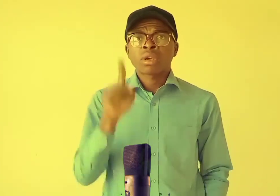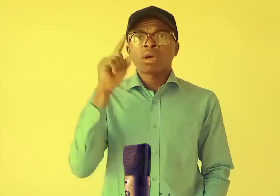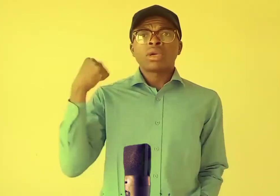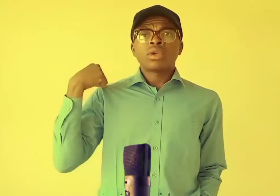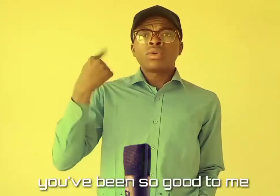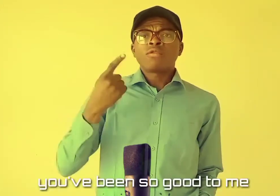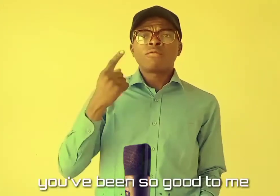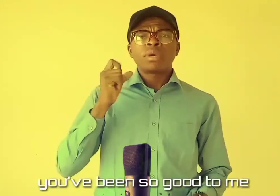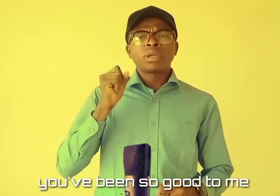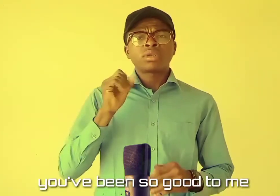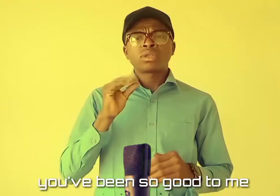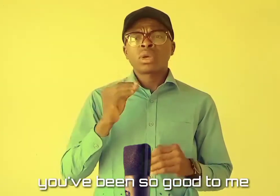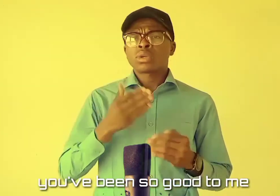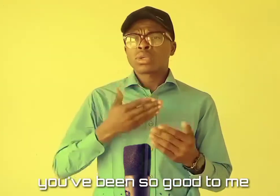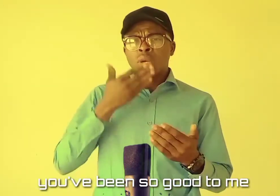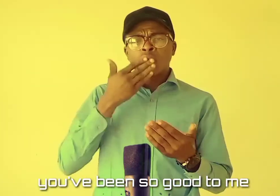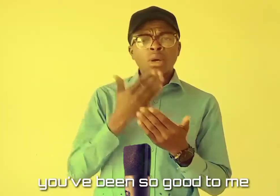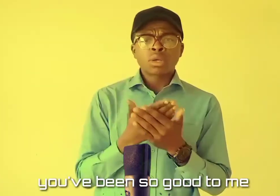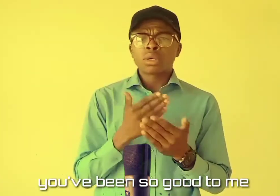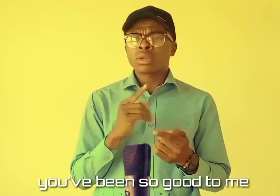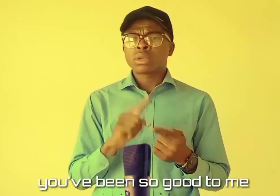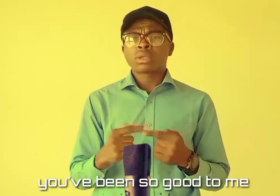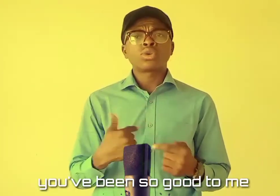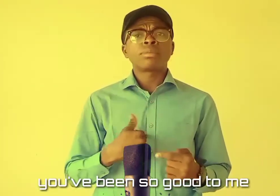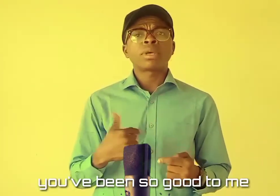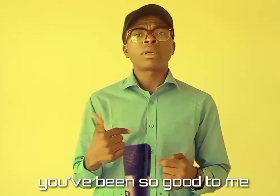And you've been so, so good to me.